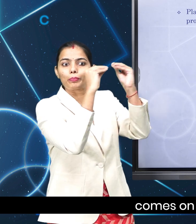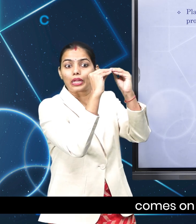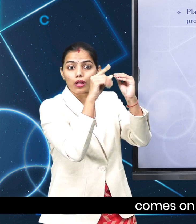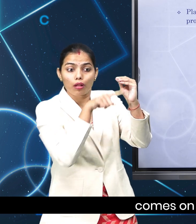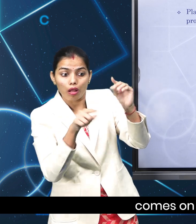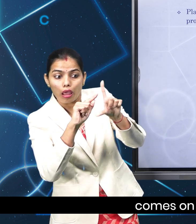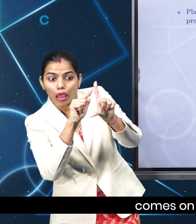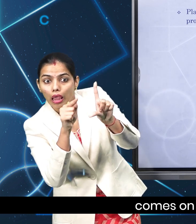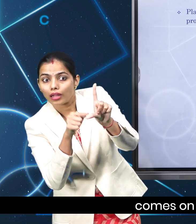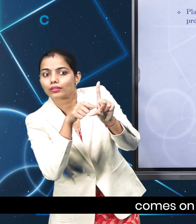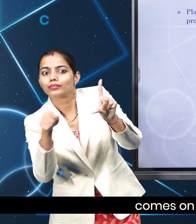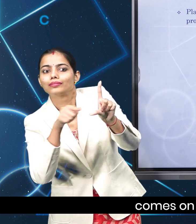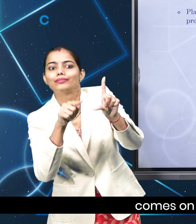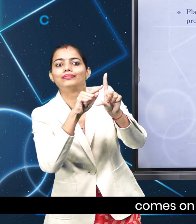B of the angle.